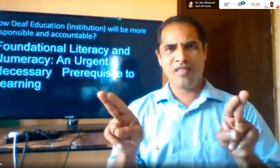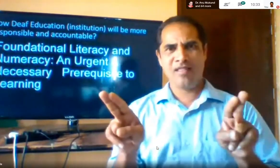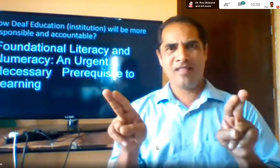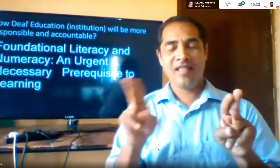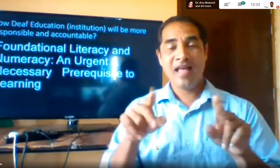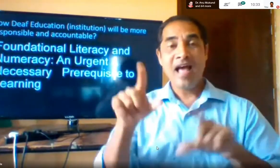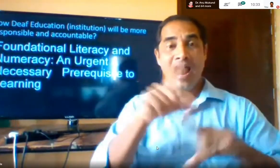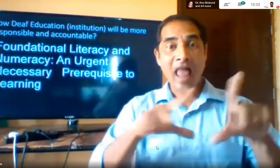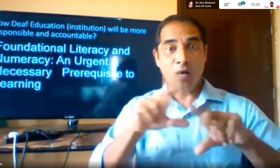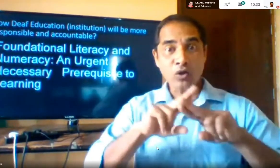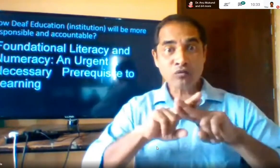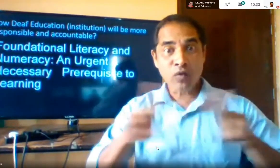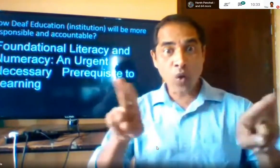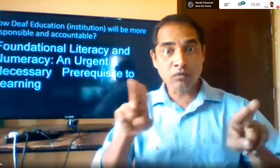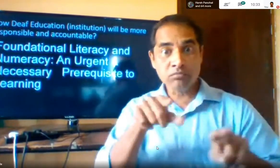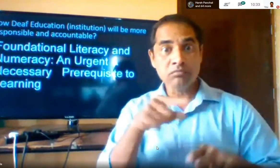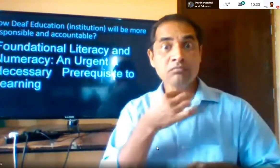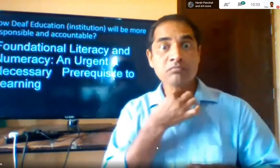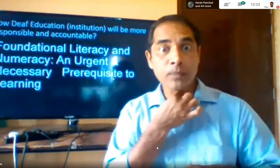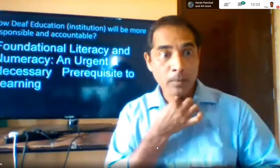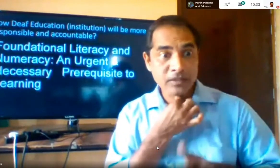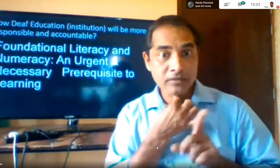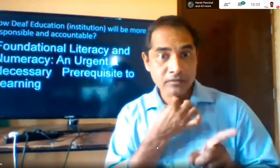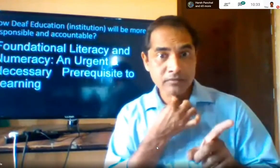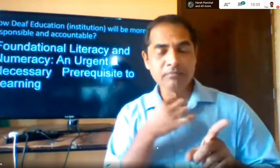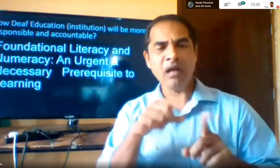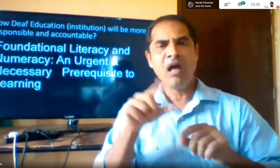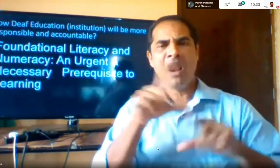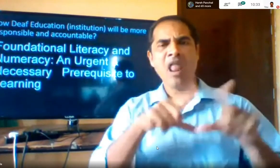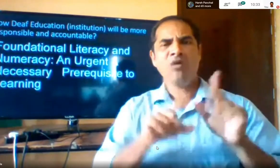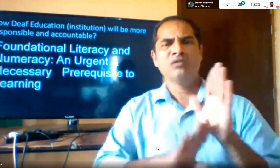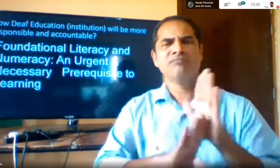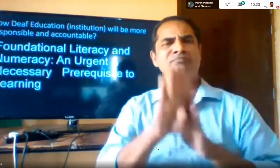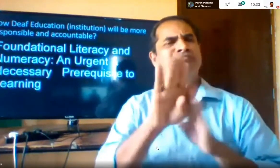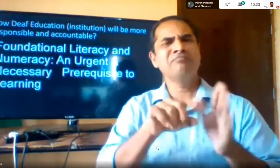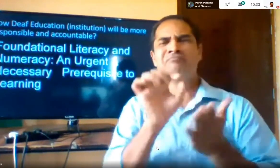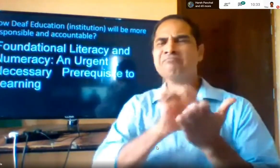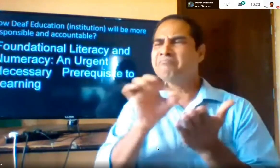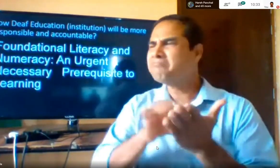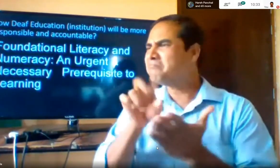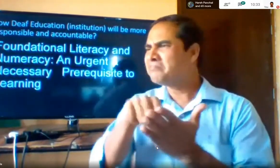the language should be fully given to them. They should acquire the language.